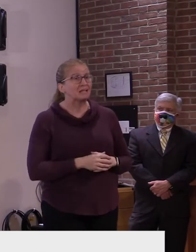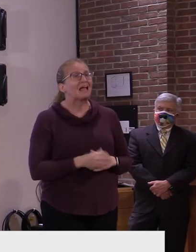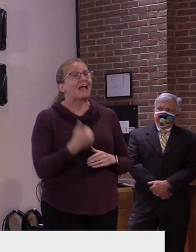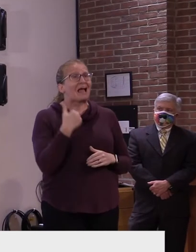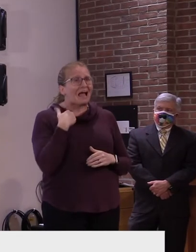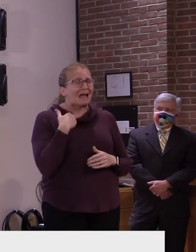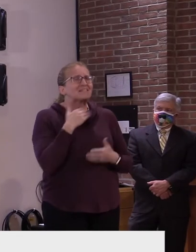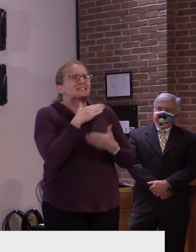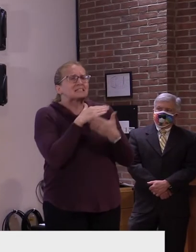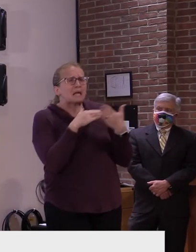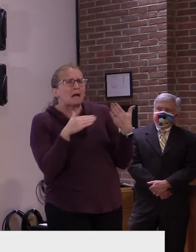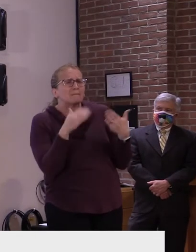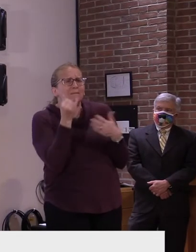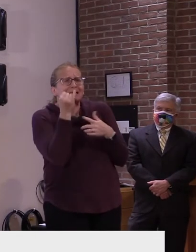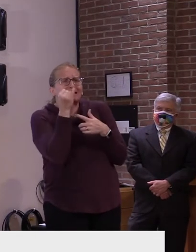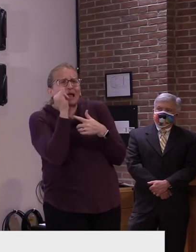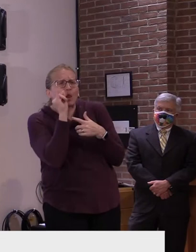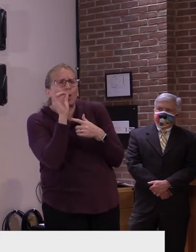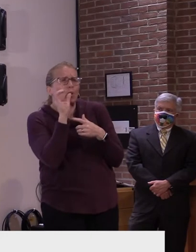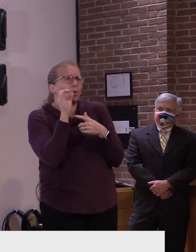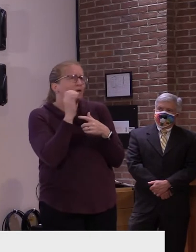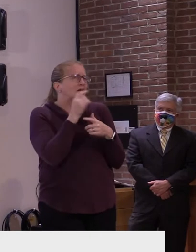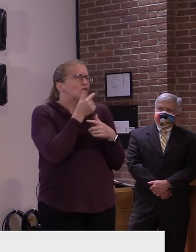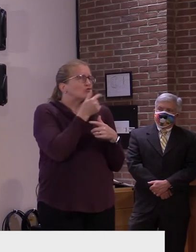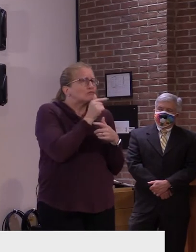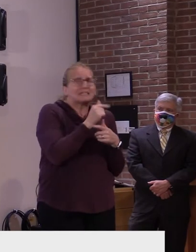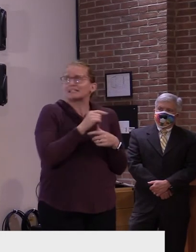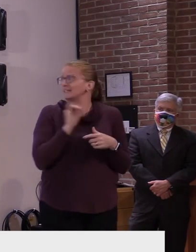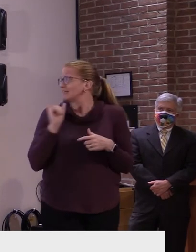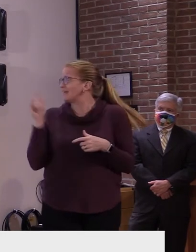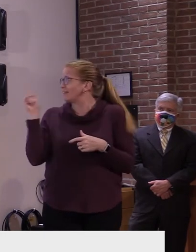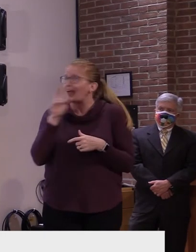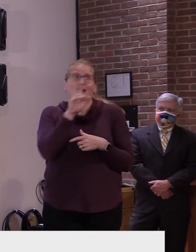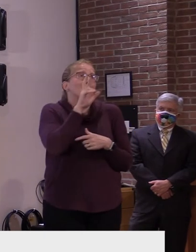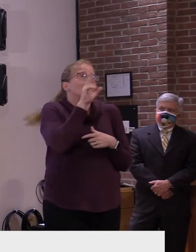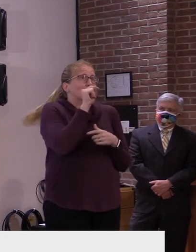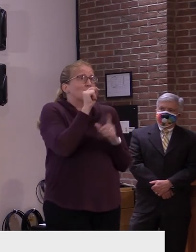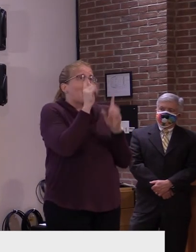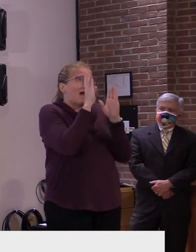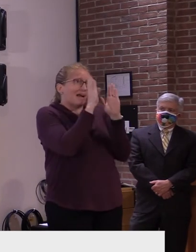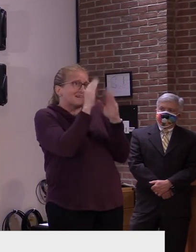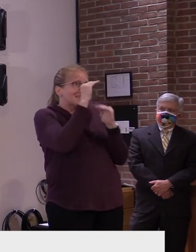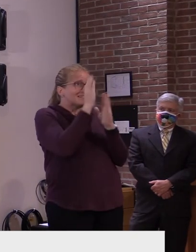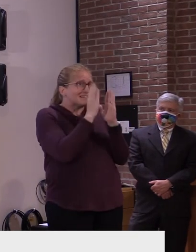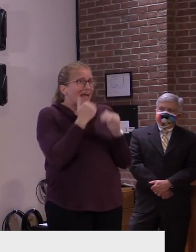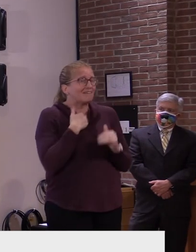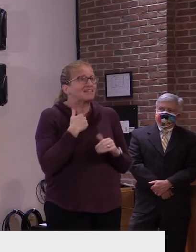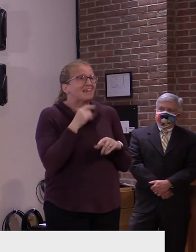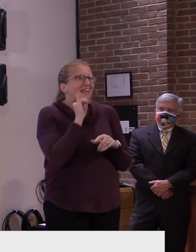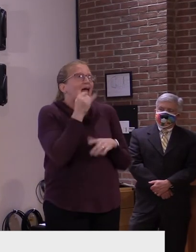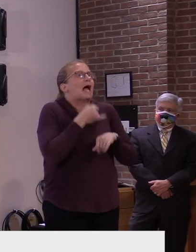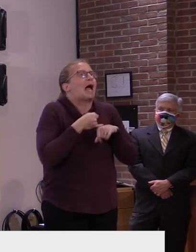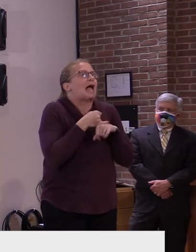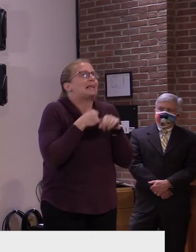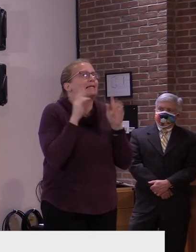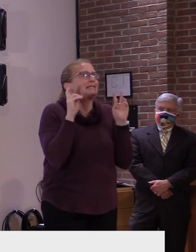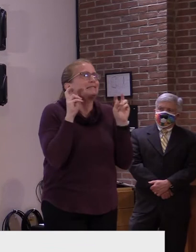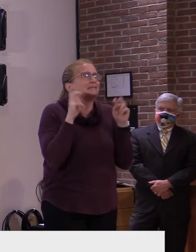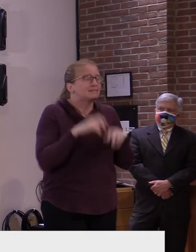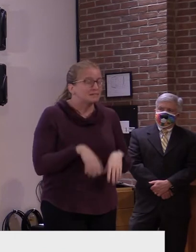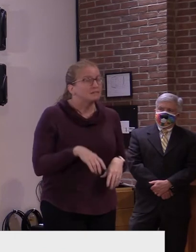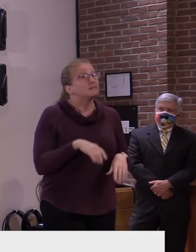patches of yellow and green which is of course vermont except unlike other islands that have been